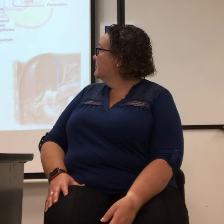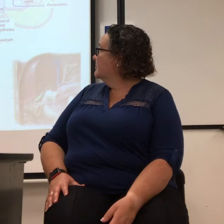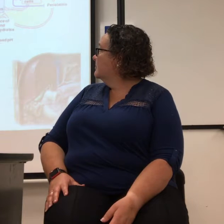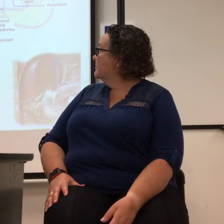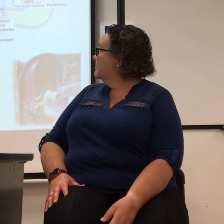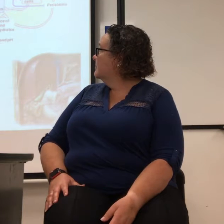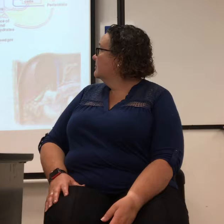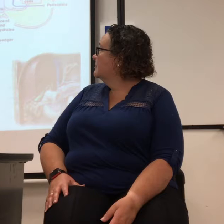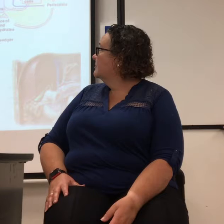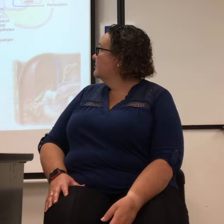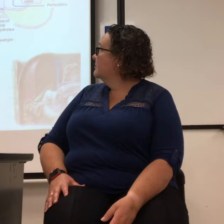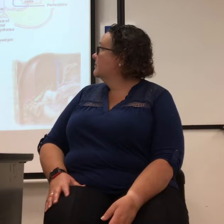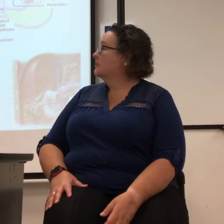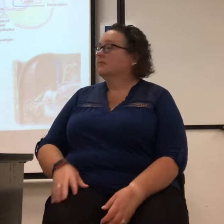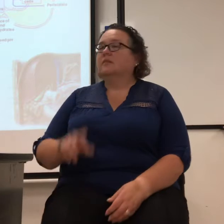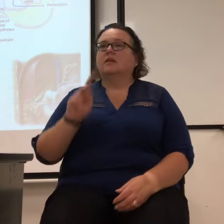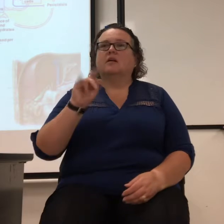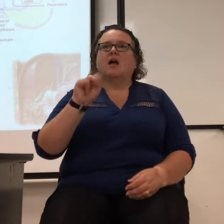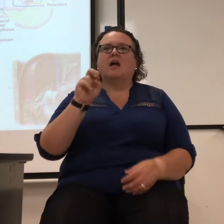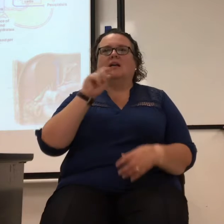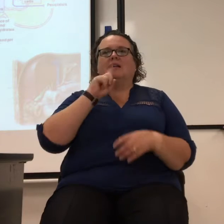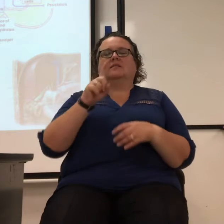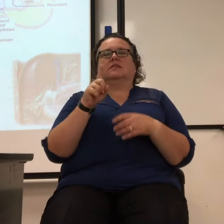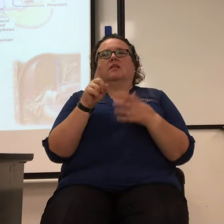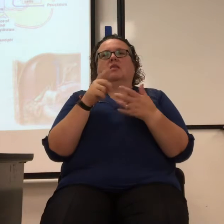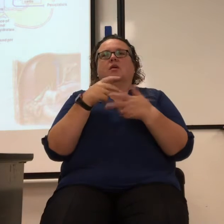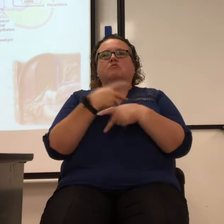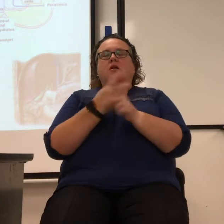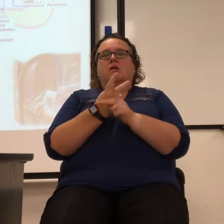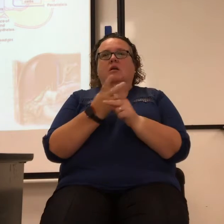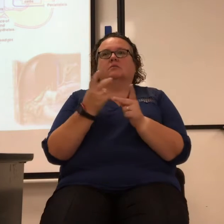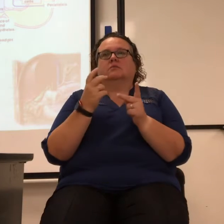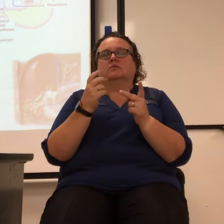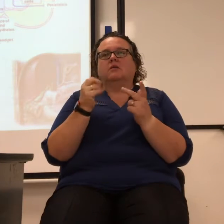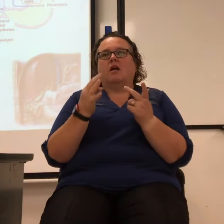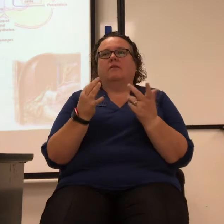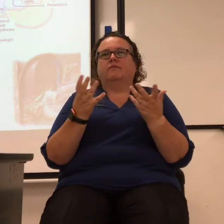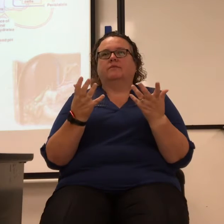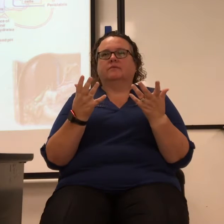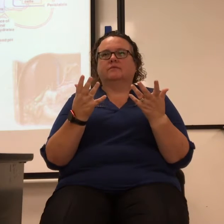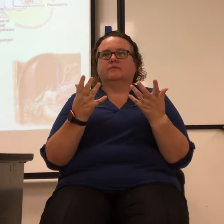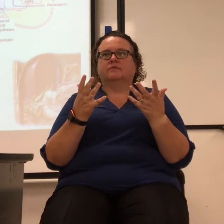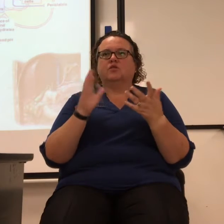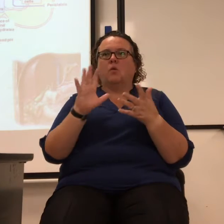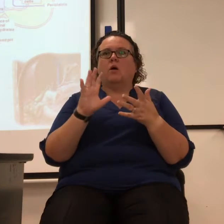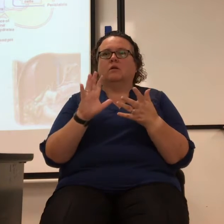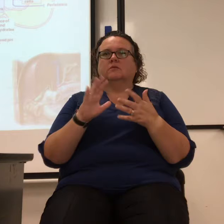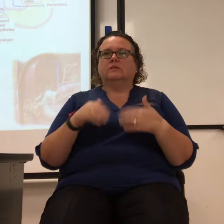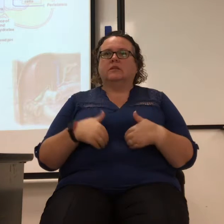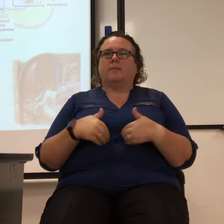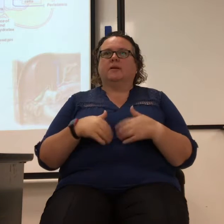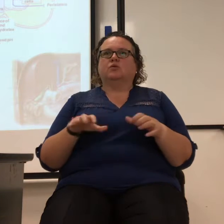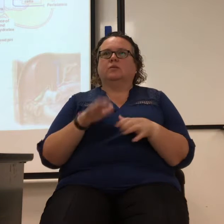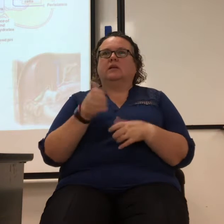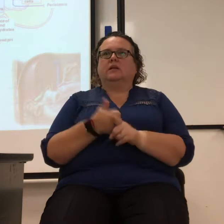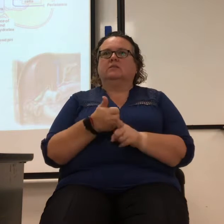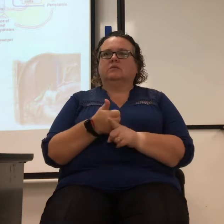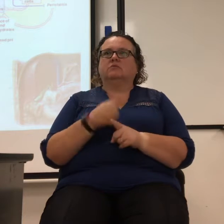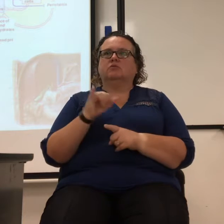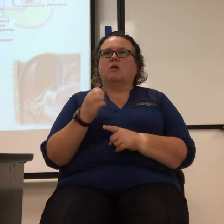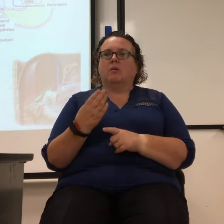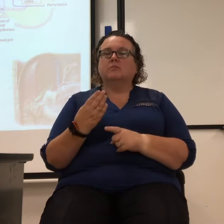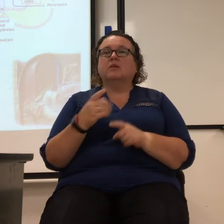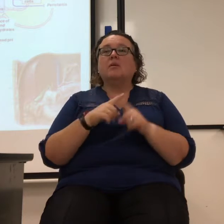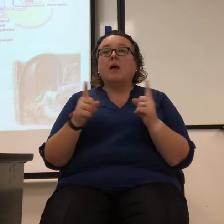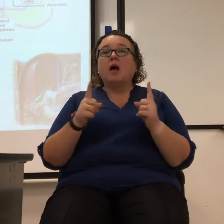job. It's essentially vomit. Of course, vomit is disgusting when it regurgitates, but that's what the stomach is supposed to do. Okay, a